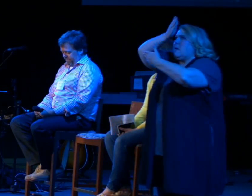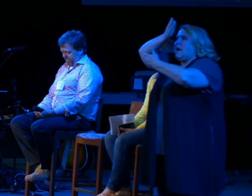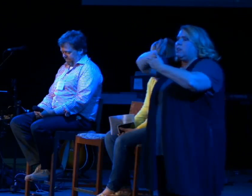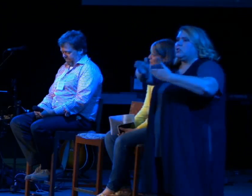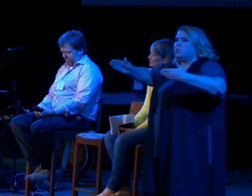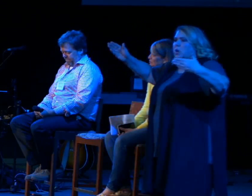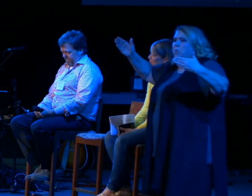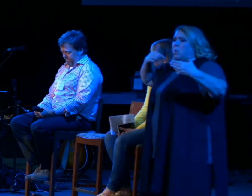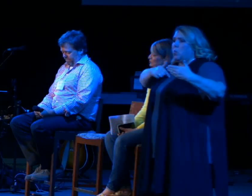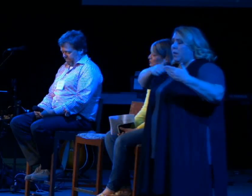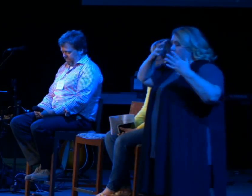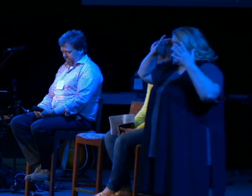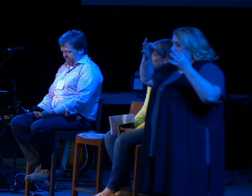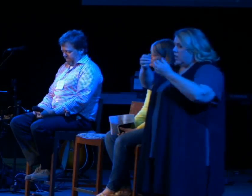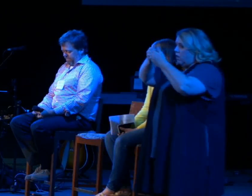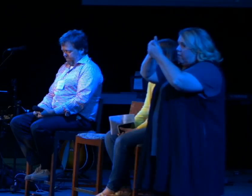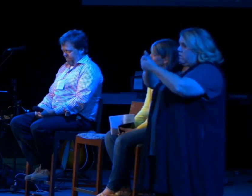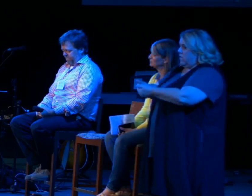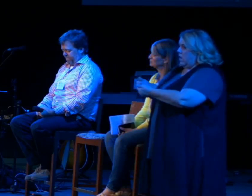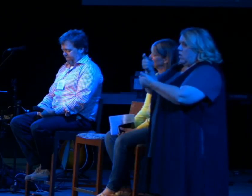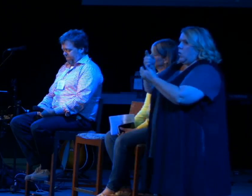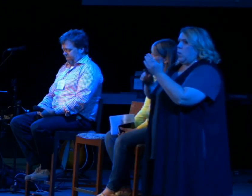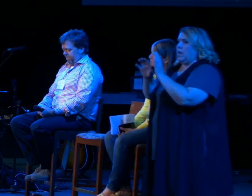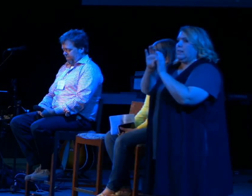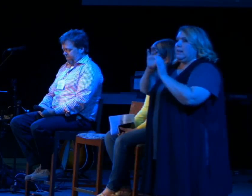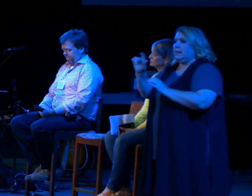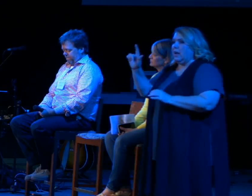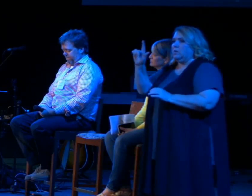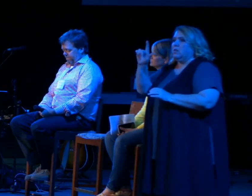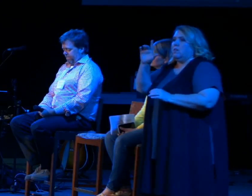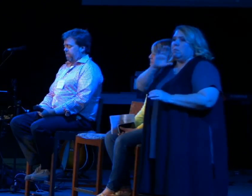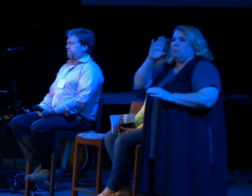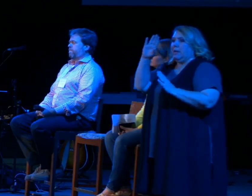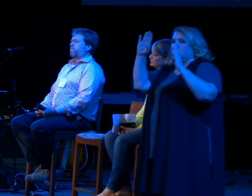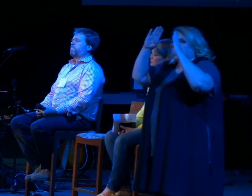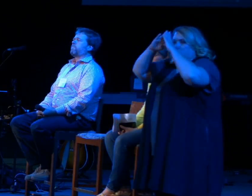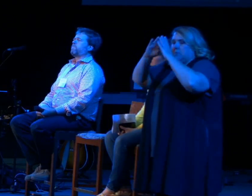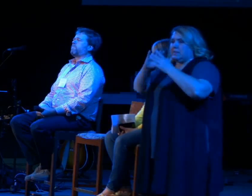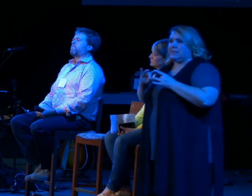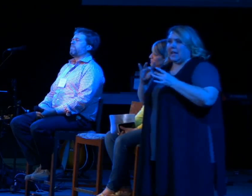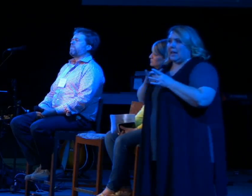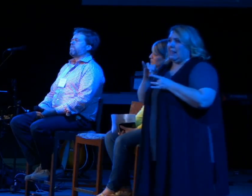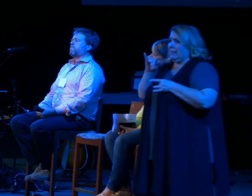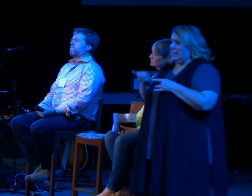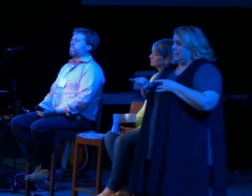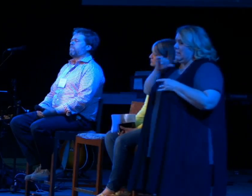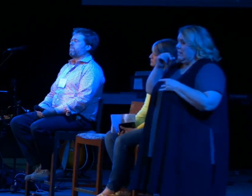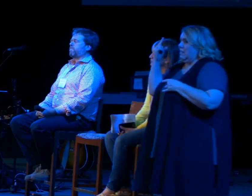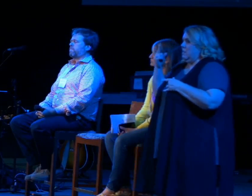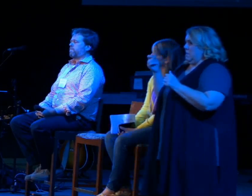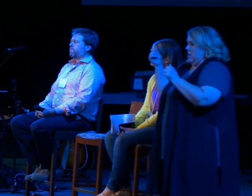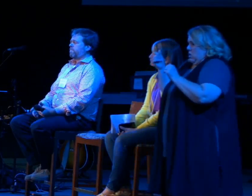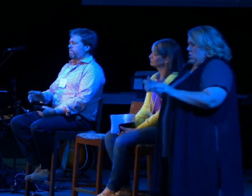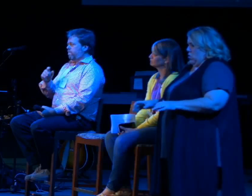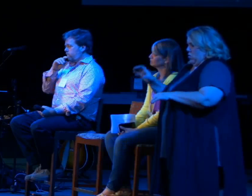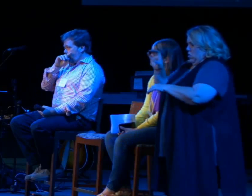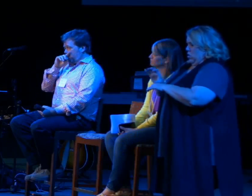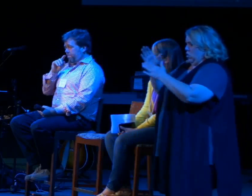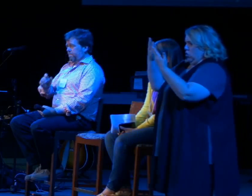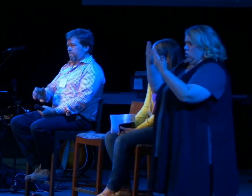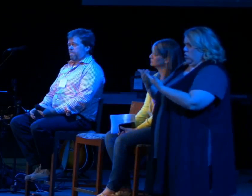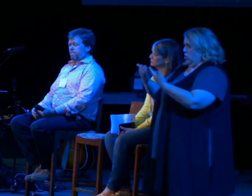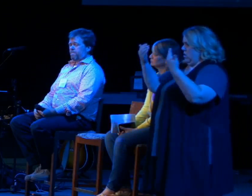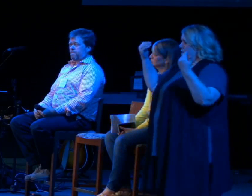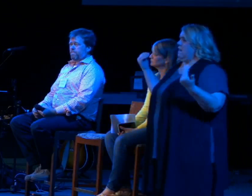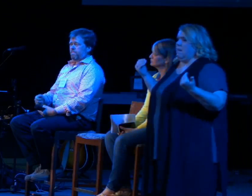have chosen to follow what the Council of Bishops has said when they said that this is not something to split over. We do